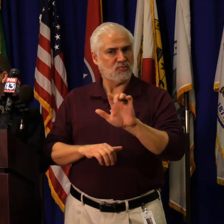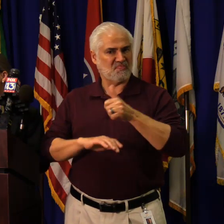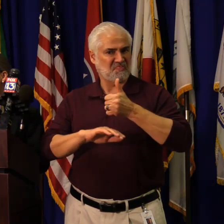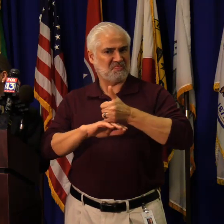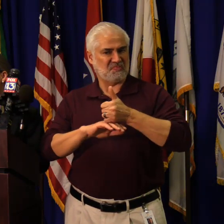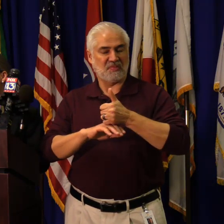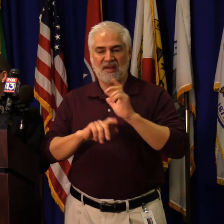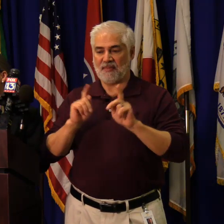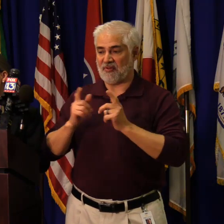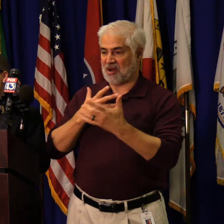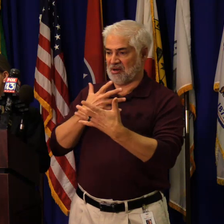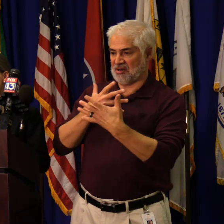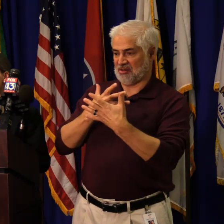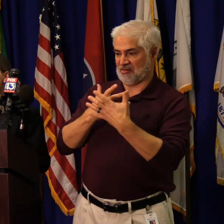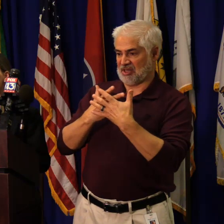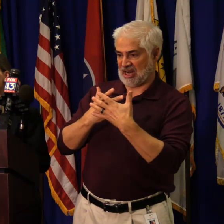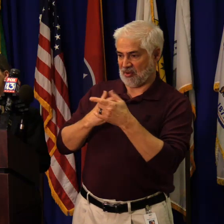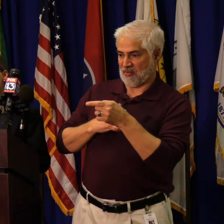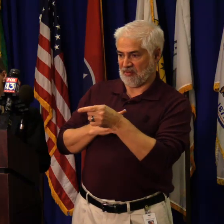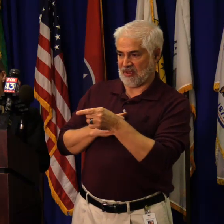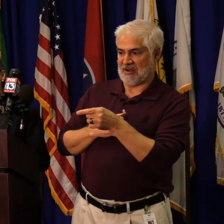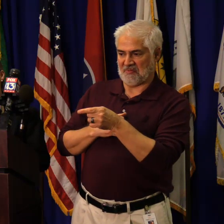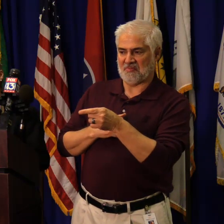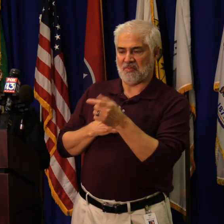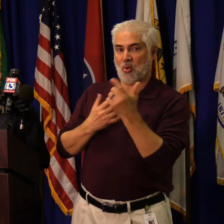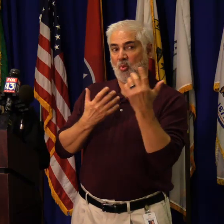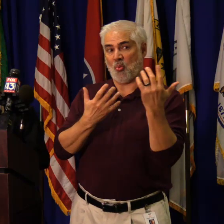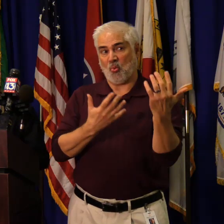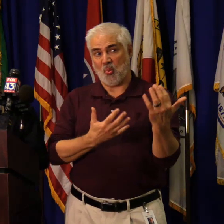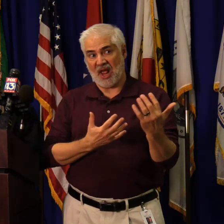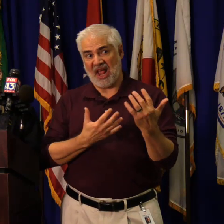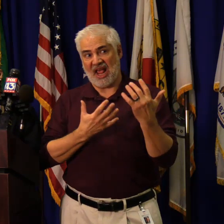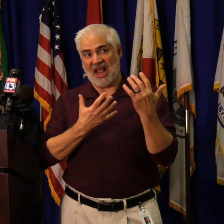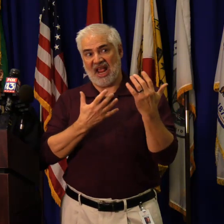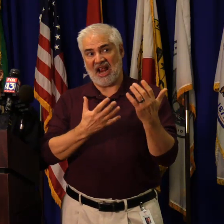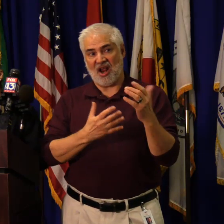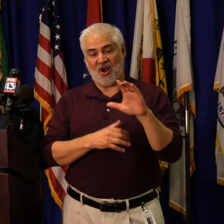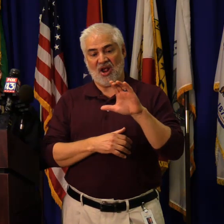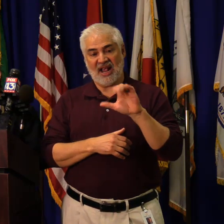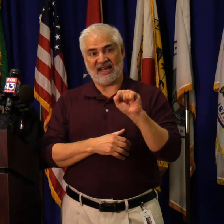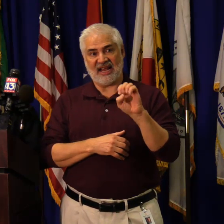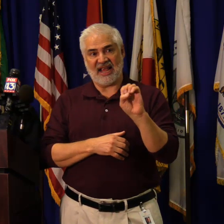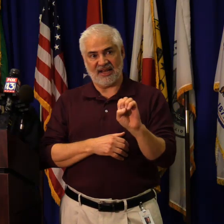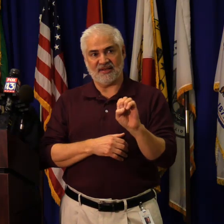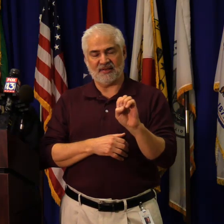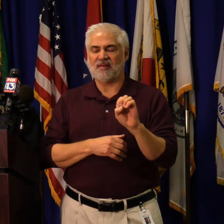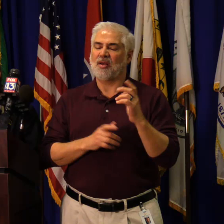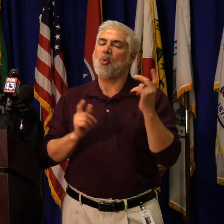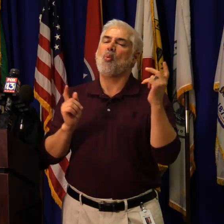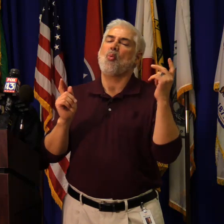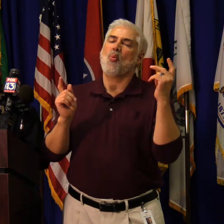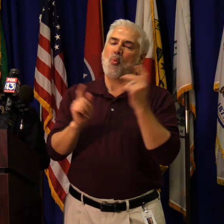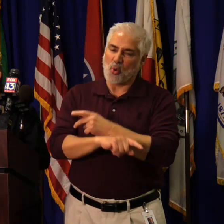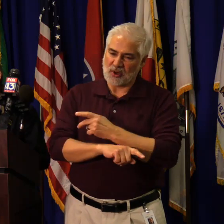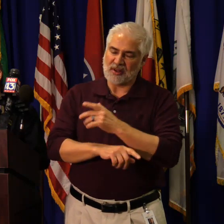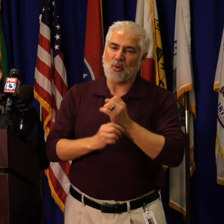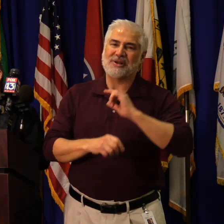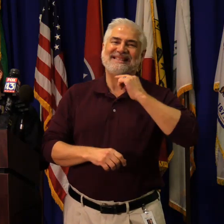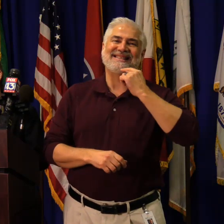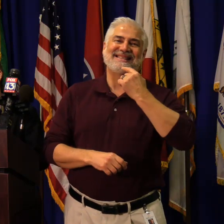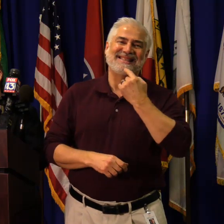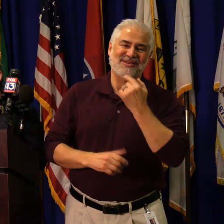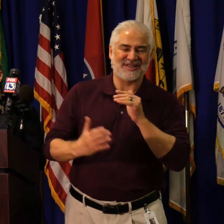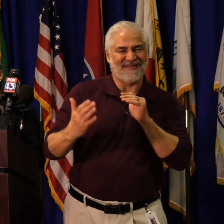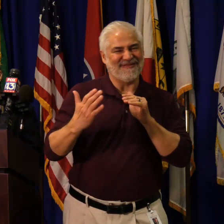in custody at 201 Poplar, awaiting resolution of their criminal case, are the worst of the worst, are the most serious